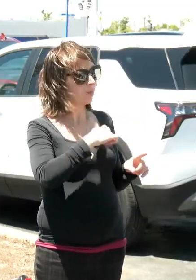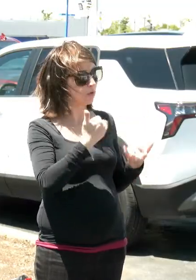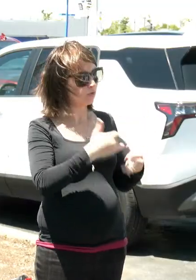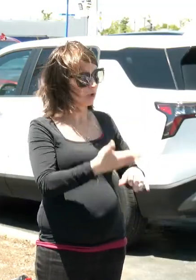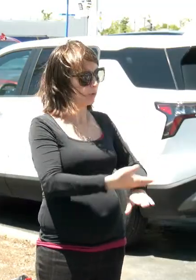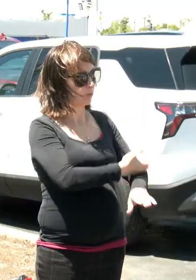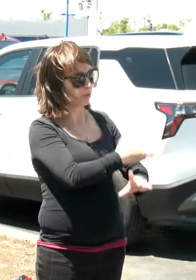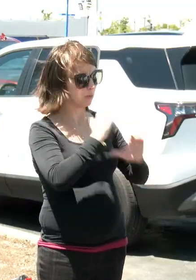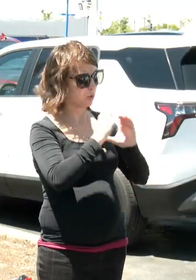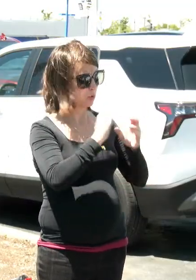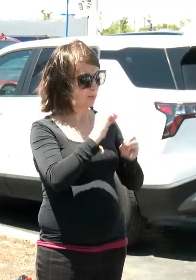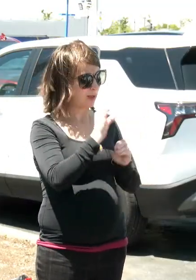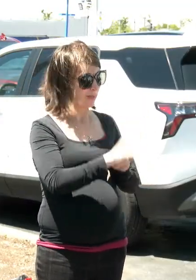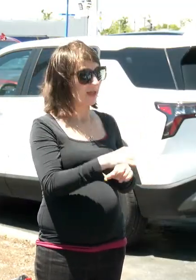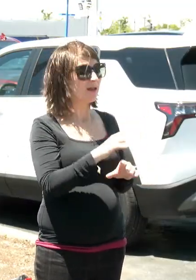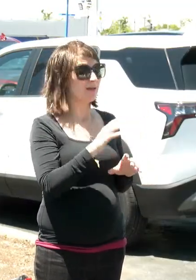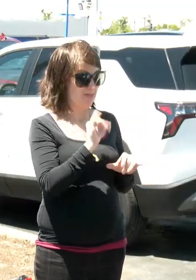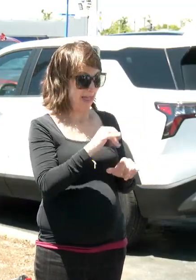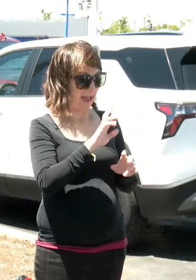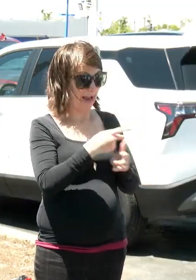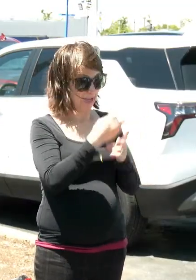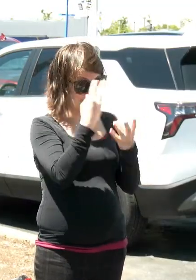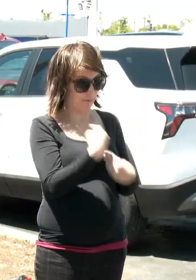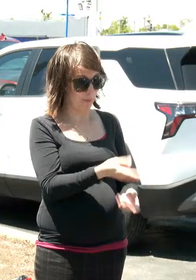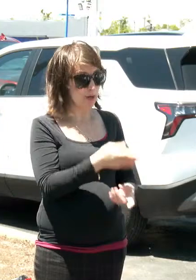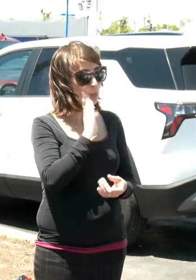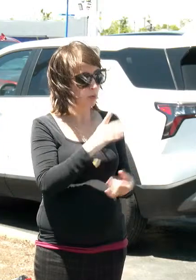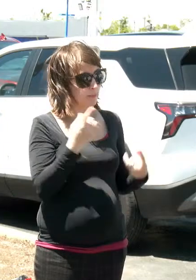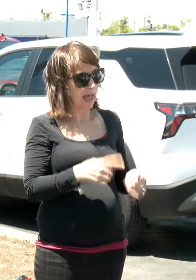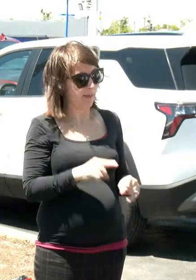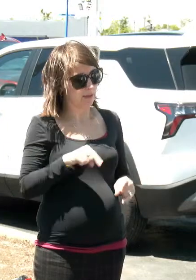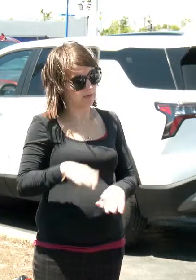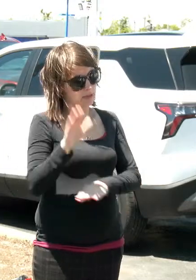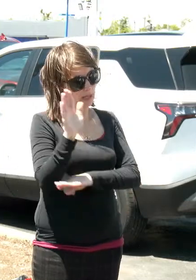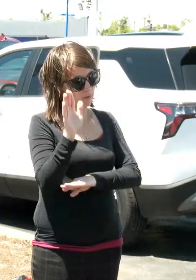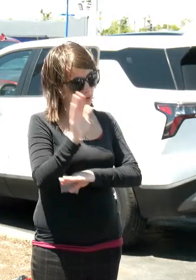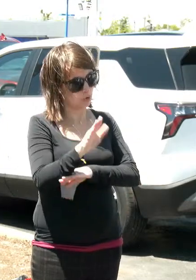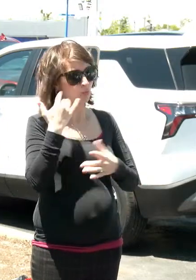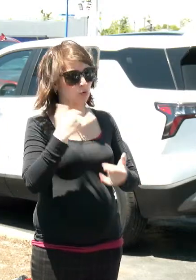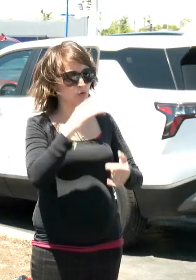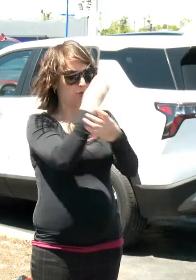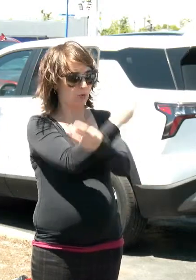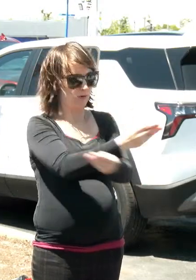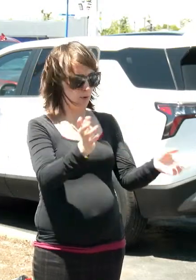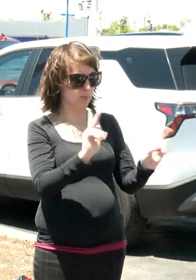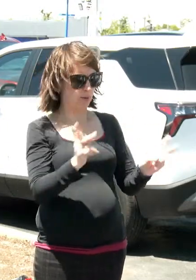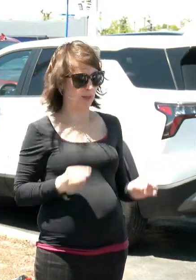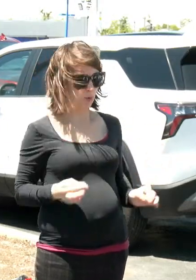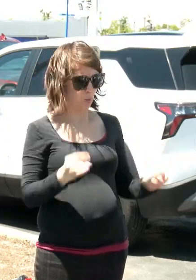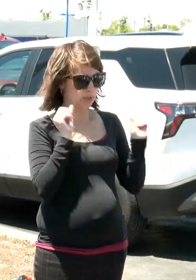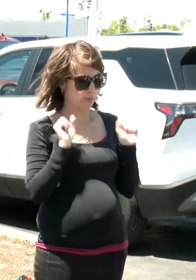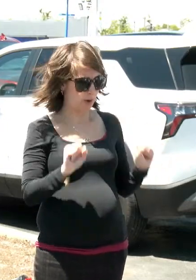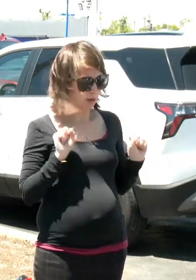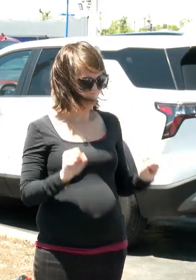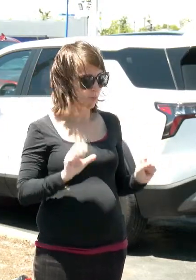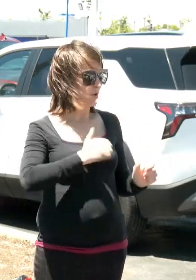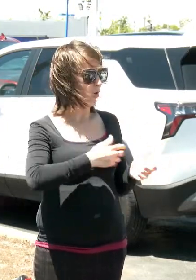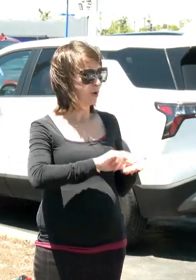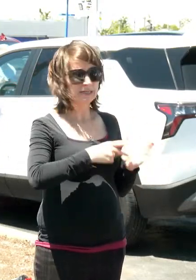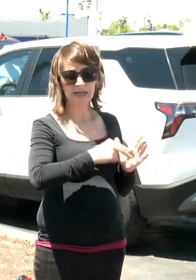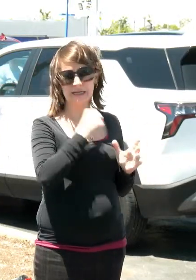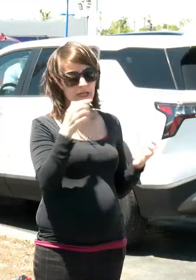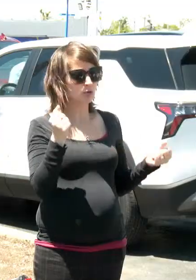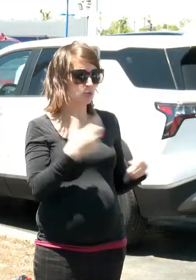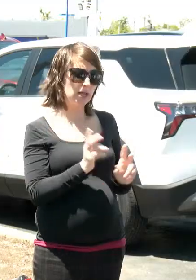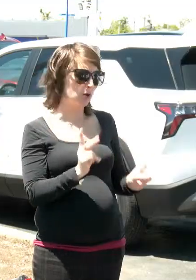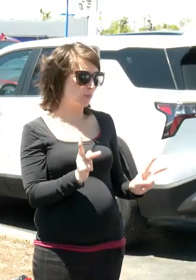that. That deployment of information will be happening this afternoon. We're getting it out as quickly as possible. Our intent is not to scare